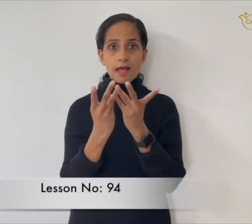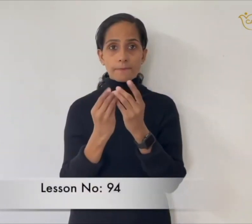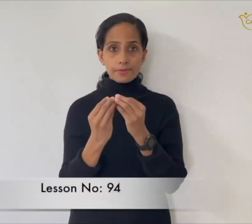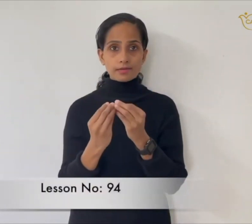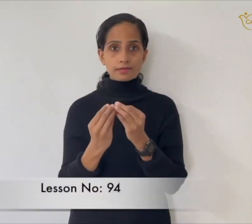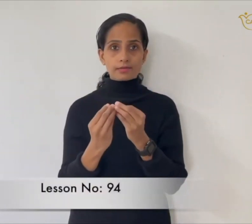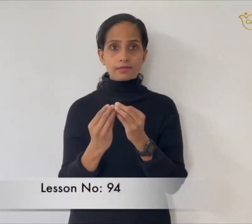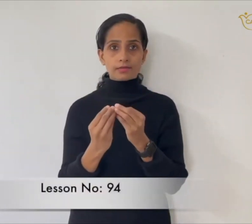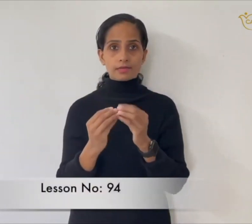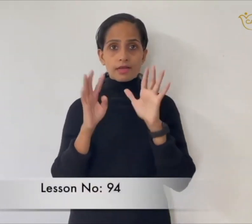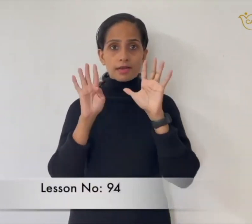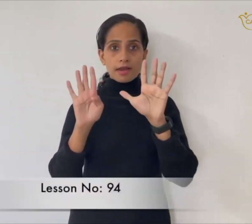Lesson number